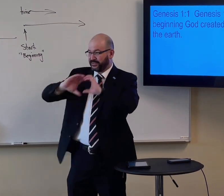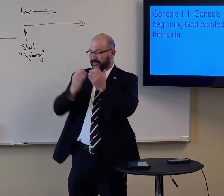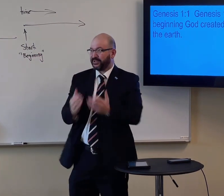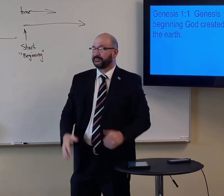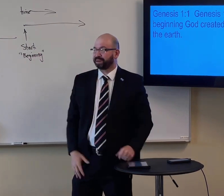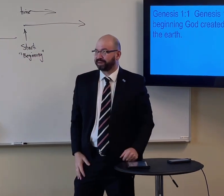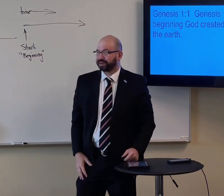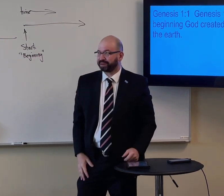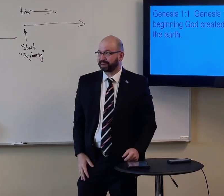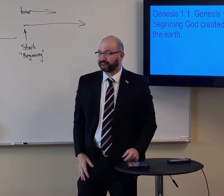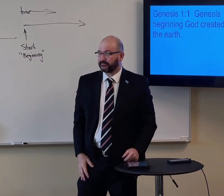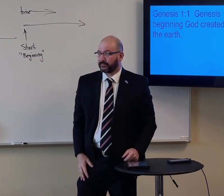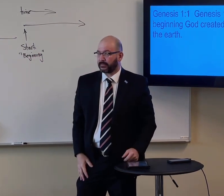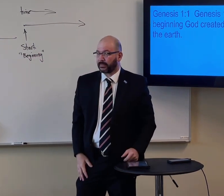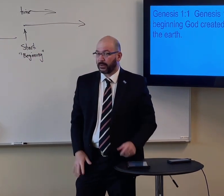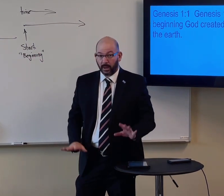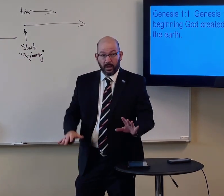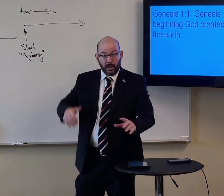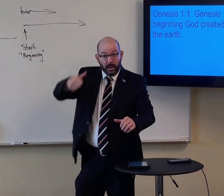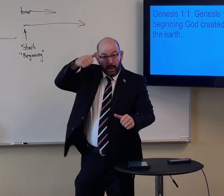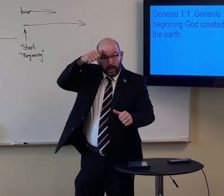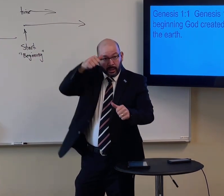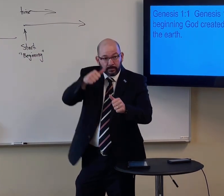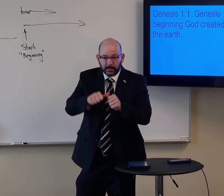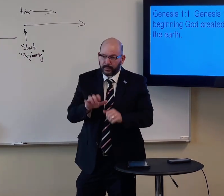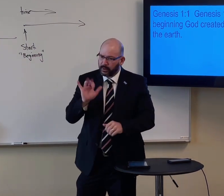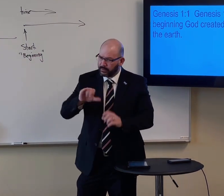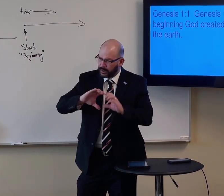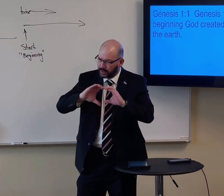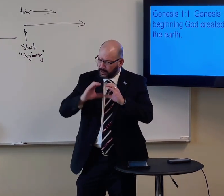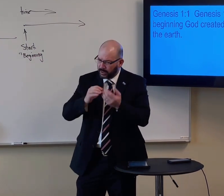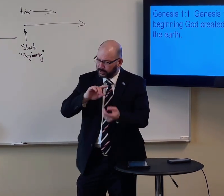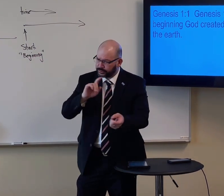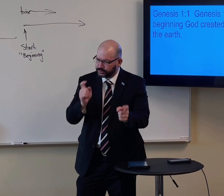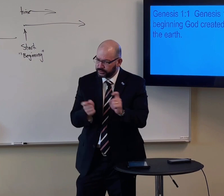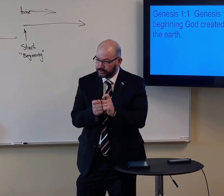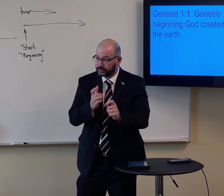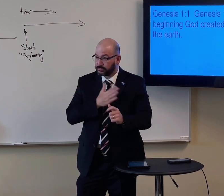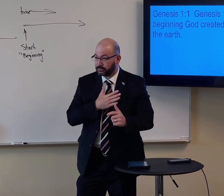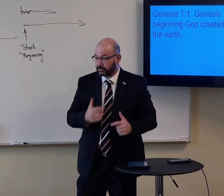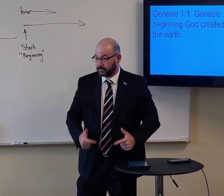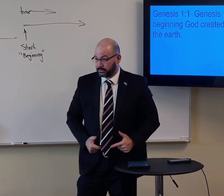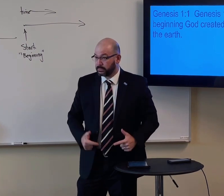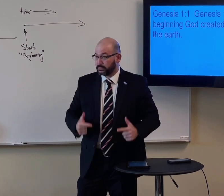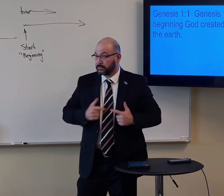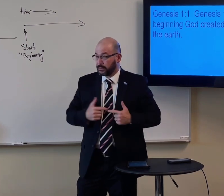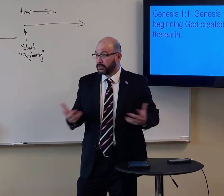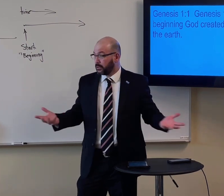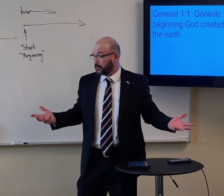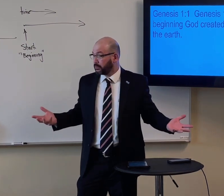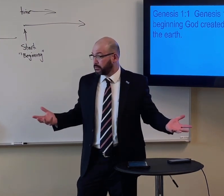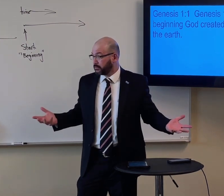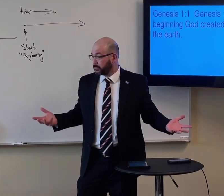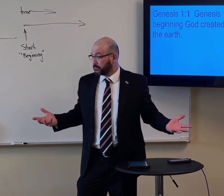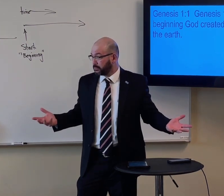Biology classes? Remember, that class changed my life. Biology class.